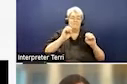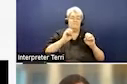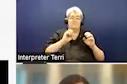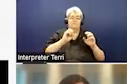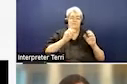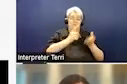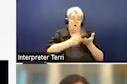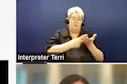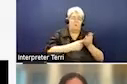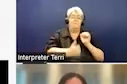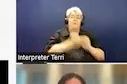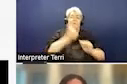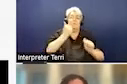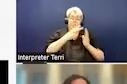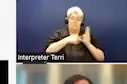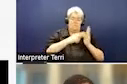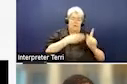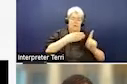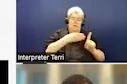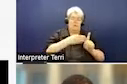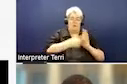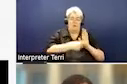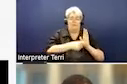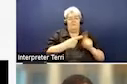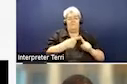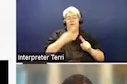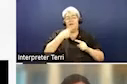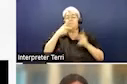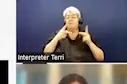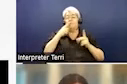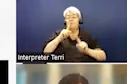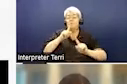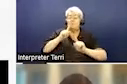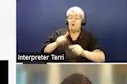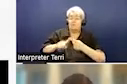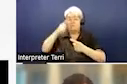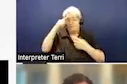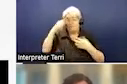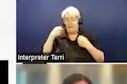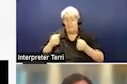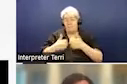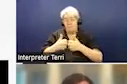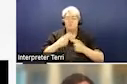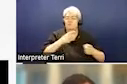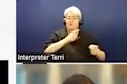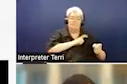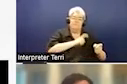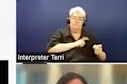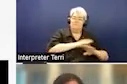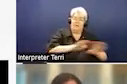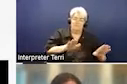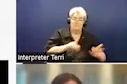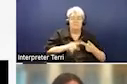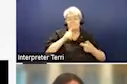how people, the mental health responders shouldn't be law enforcement. So this was in part a follow-up, but